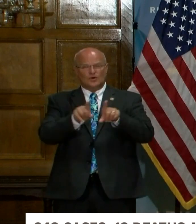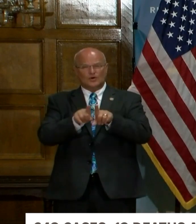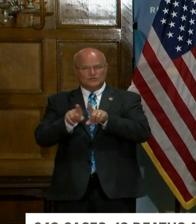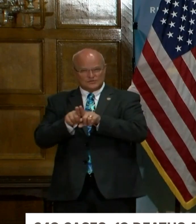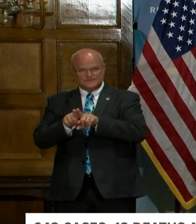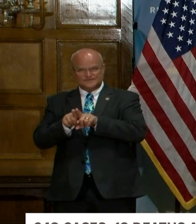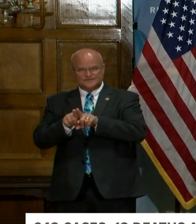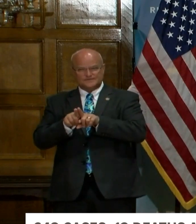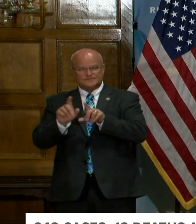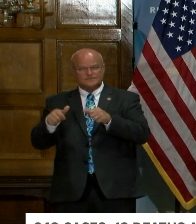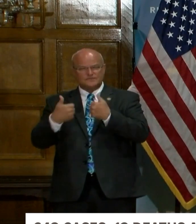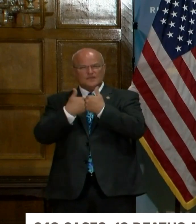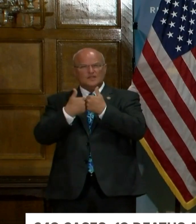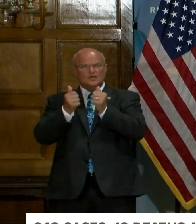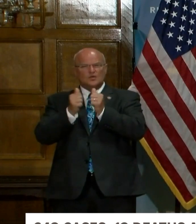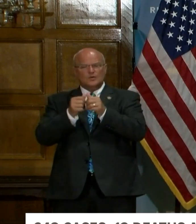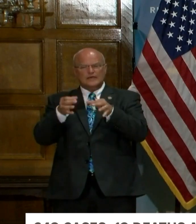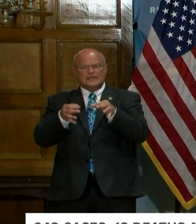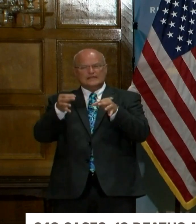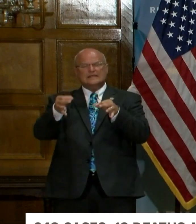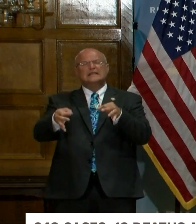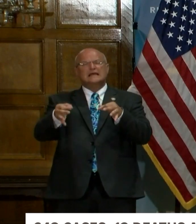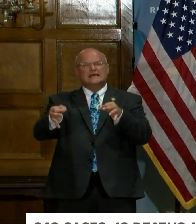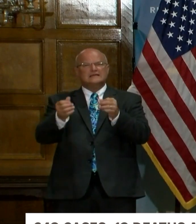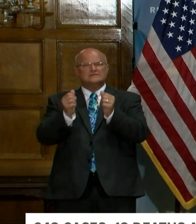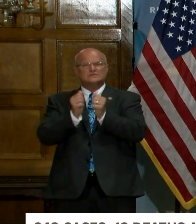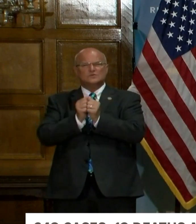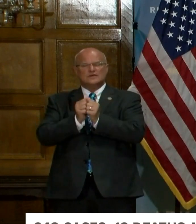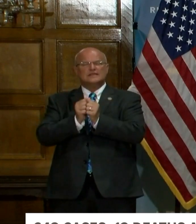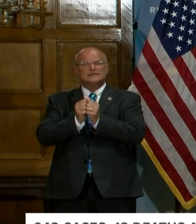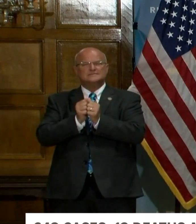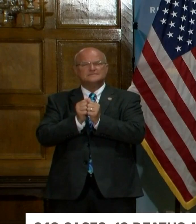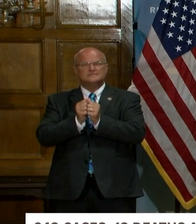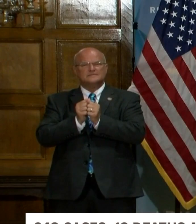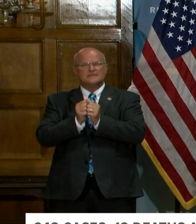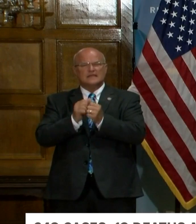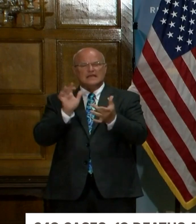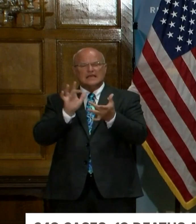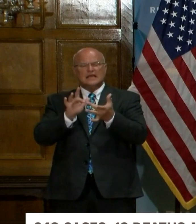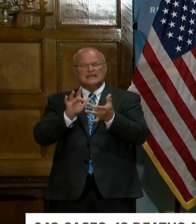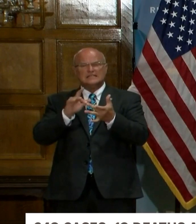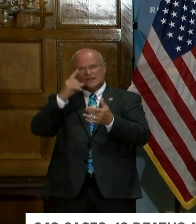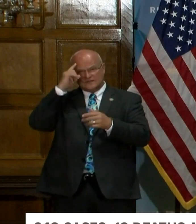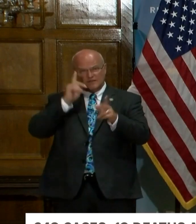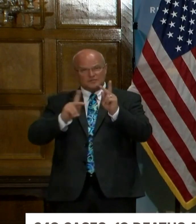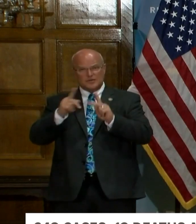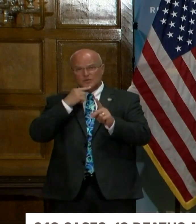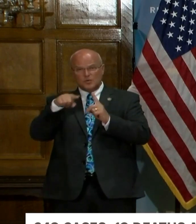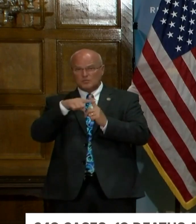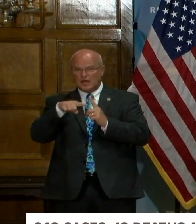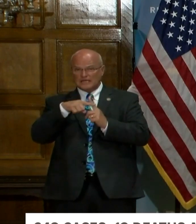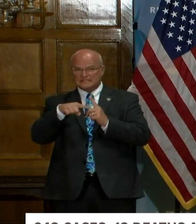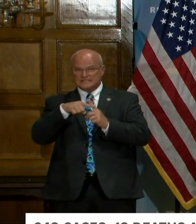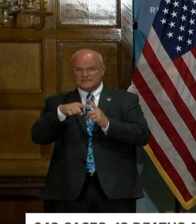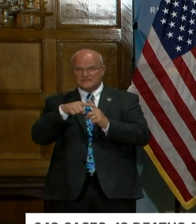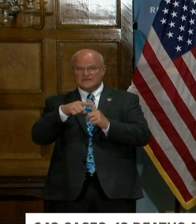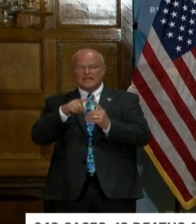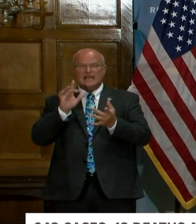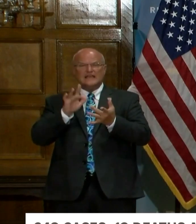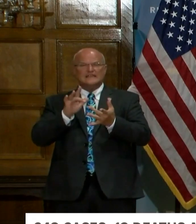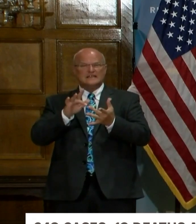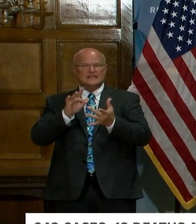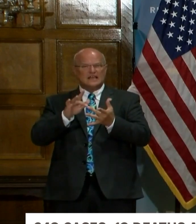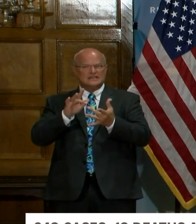also challenges with delays in being contacted for those who are positive, and in the